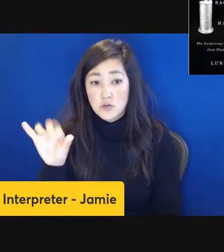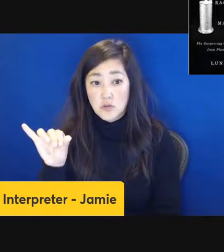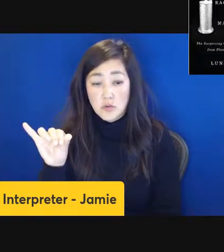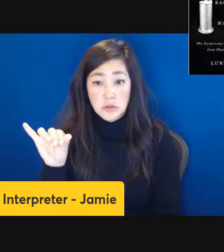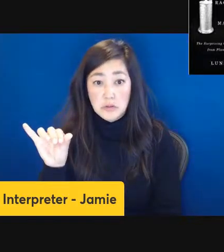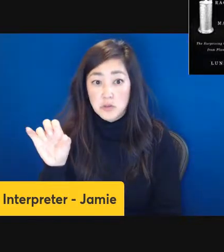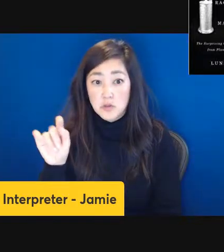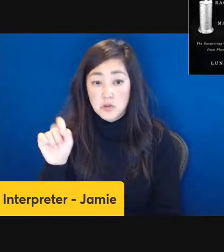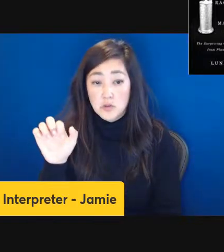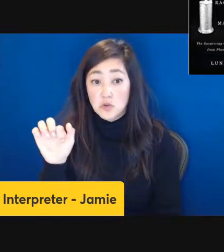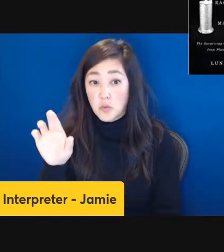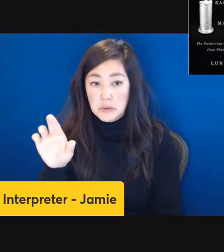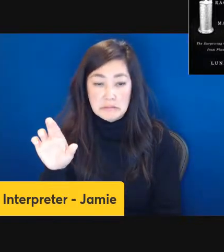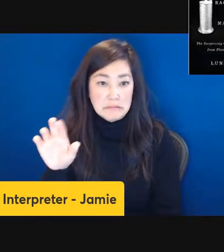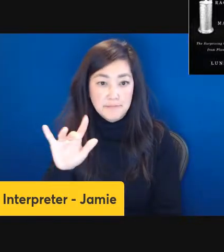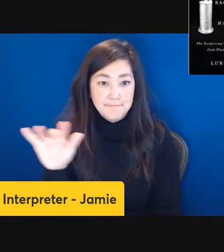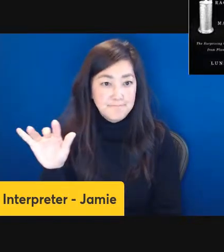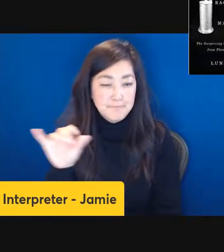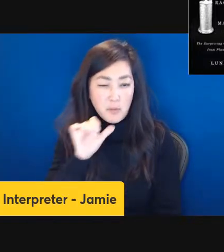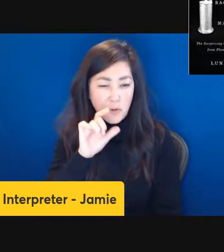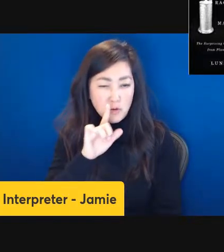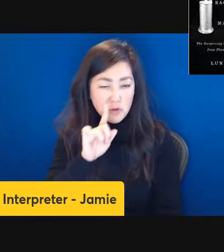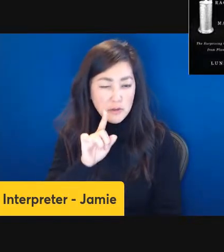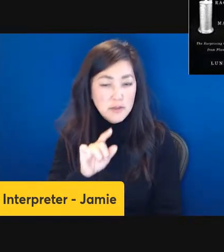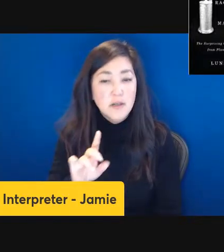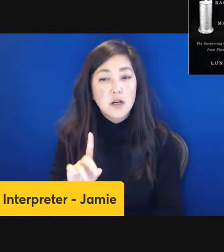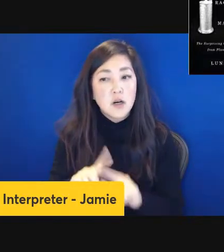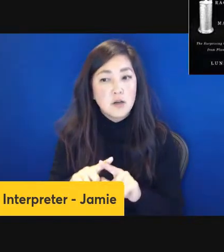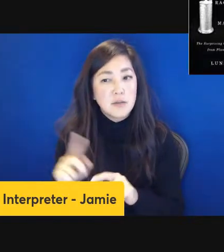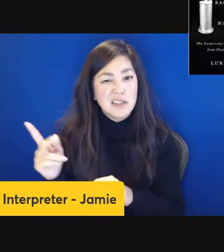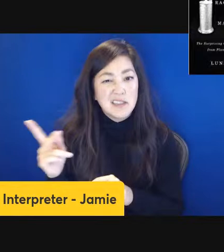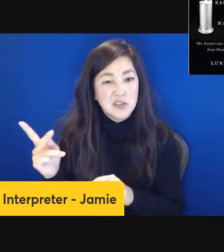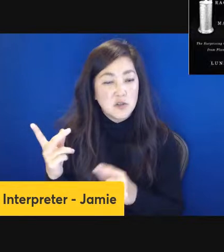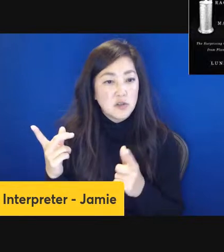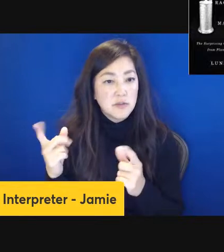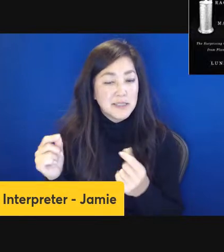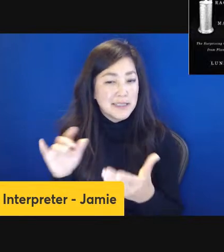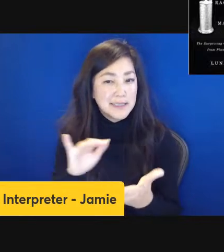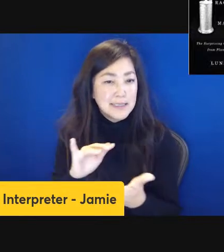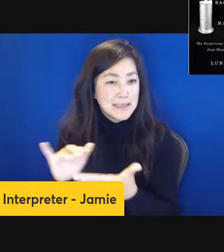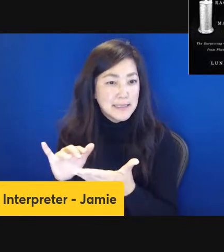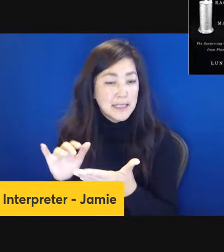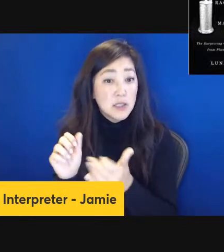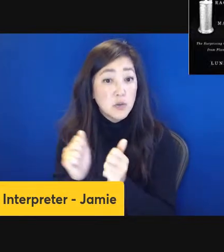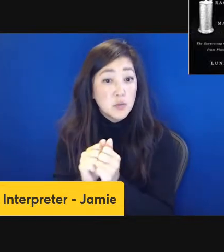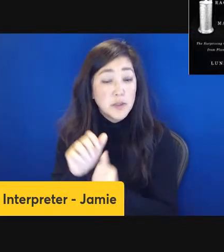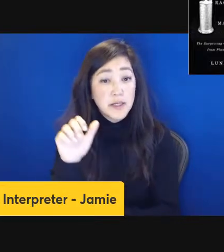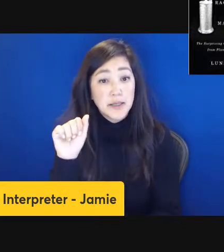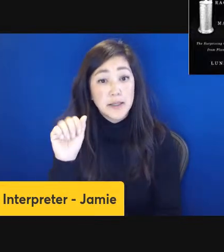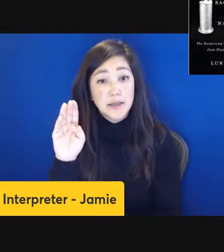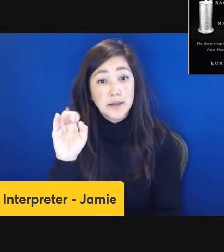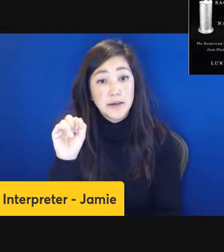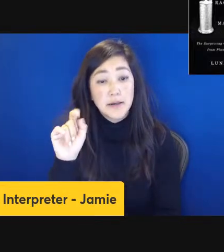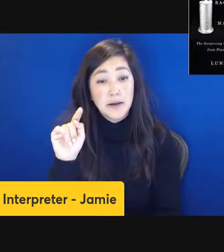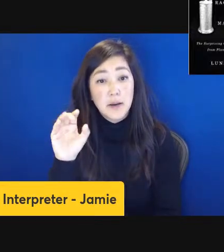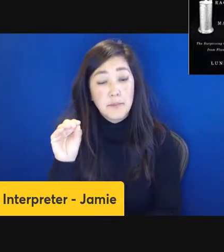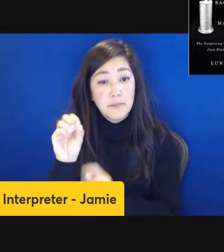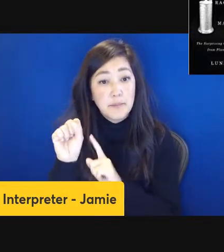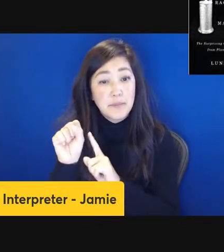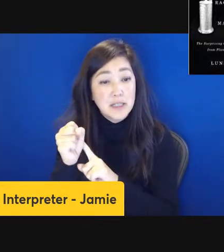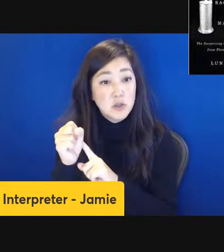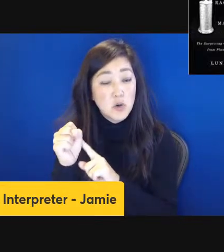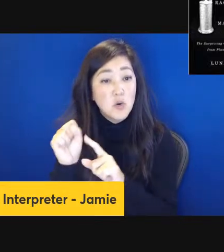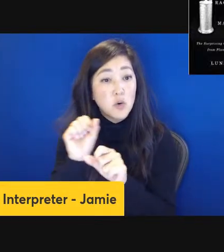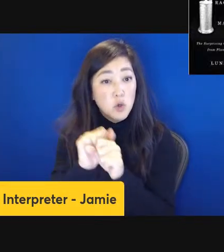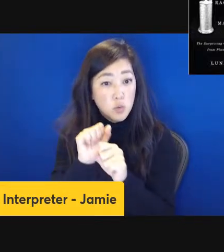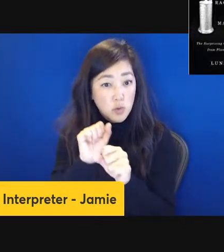New Orleans. And they did a study of asbestos workers in Louisiana, Black